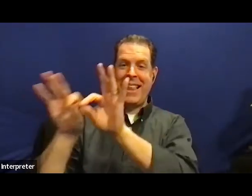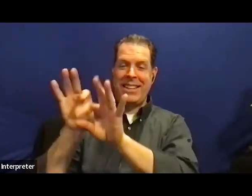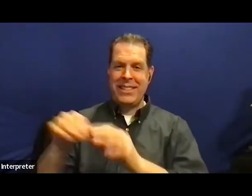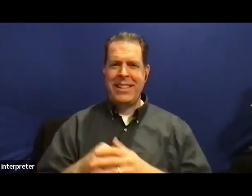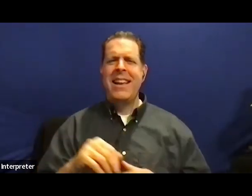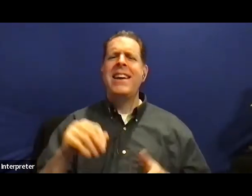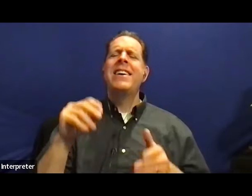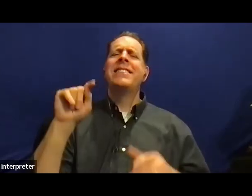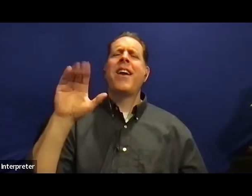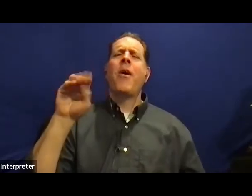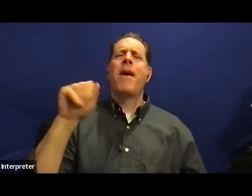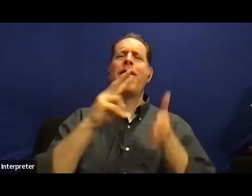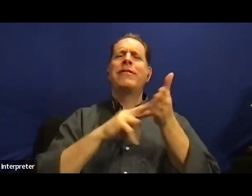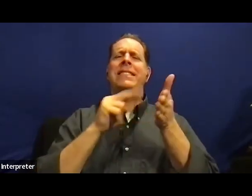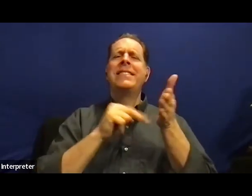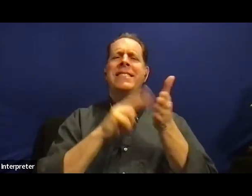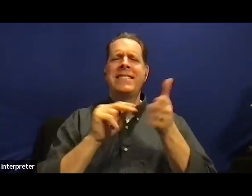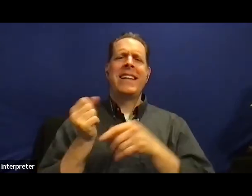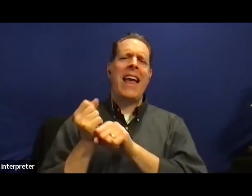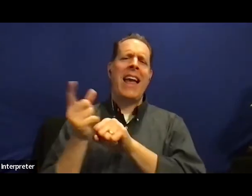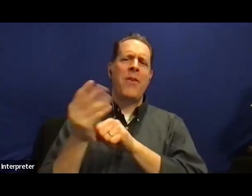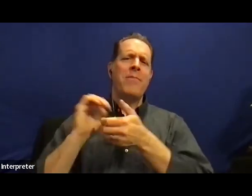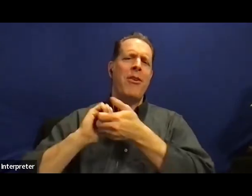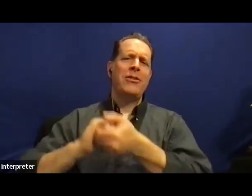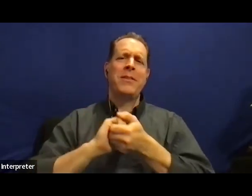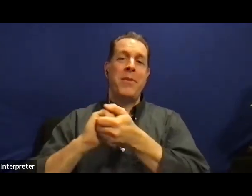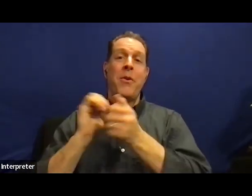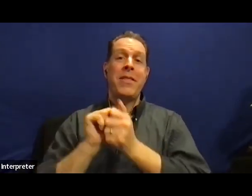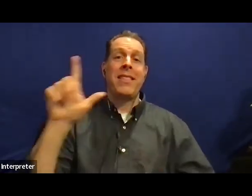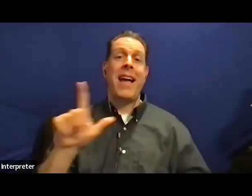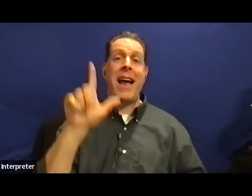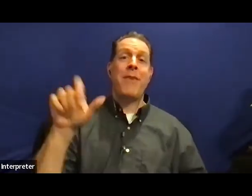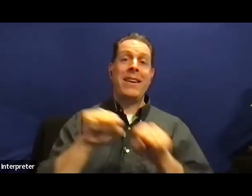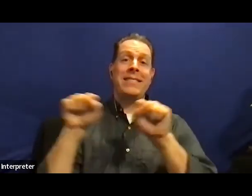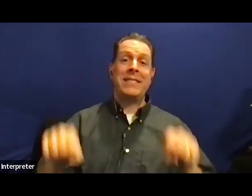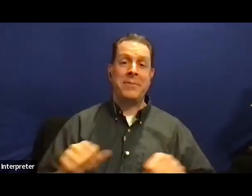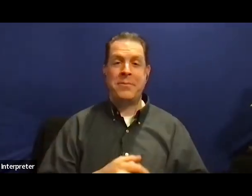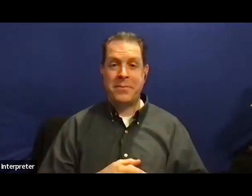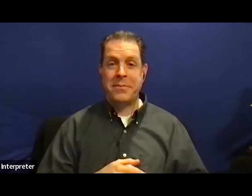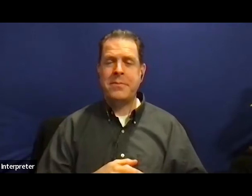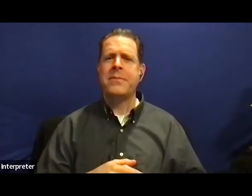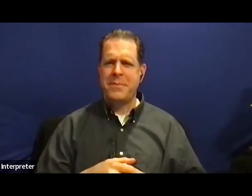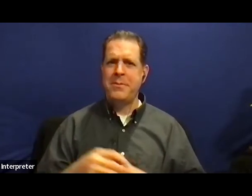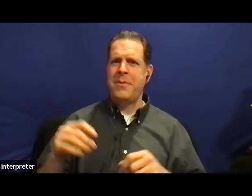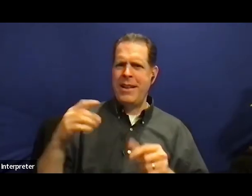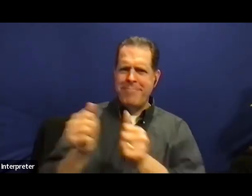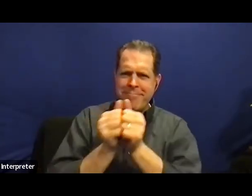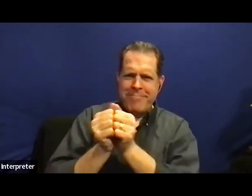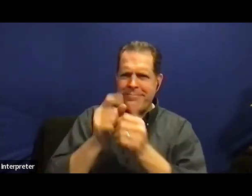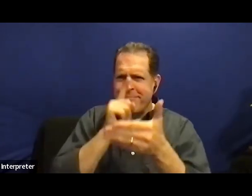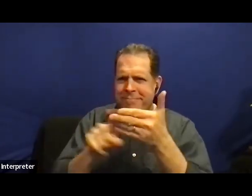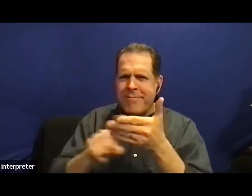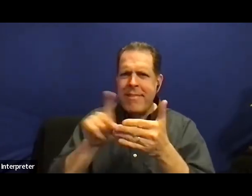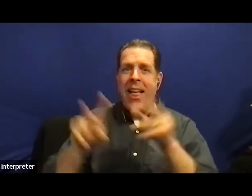is the City of Tacoma's annual partnership with the Tacoma Public Library. Together, we invite the city to explore themes